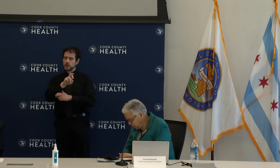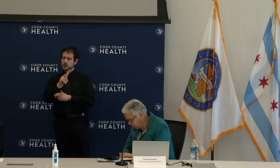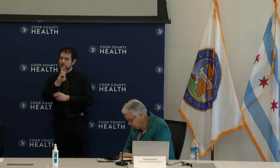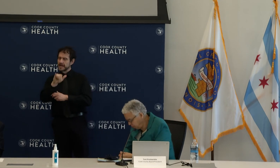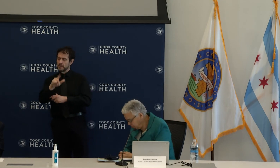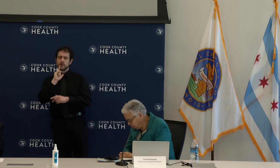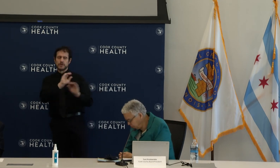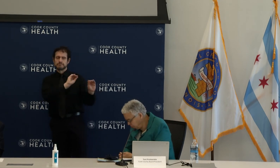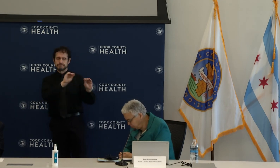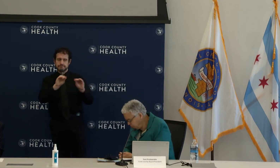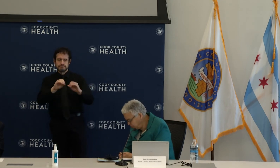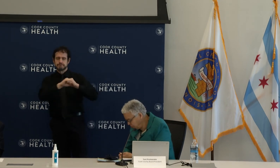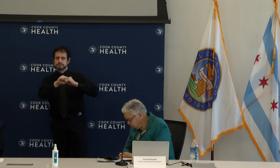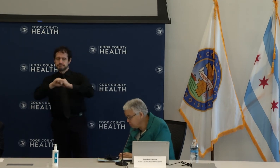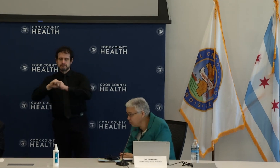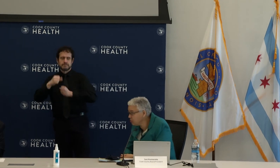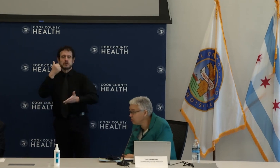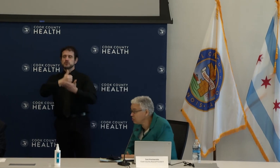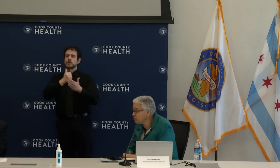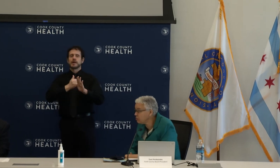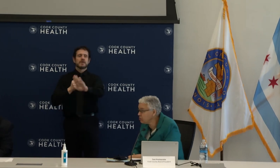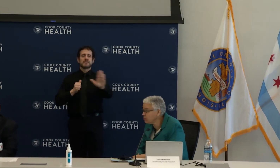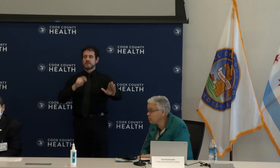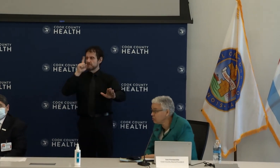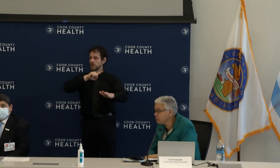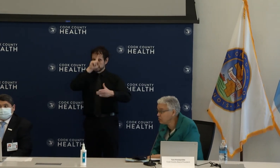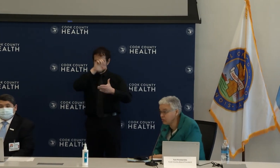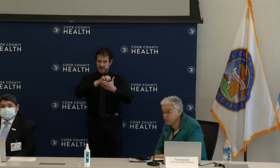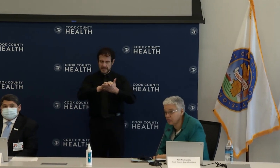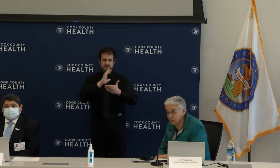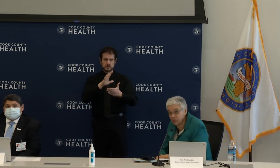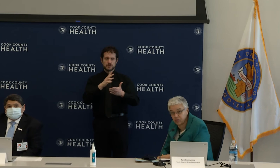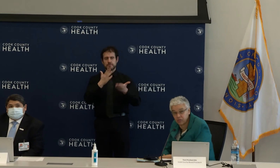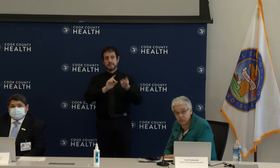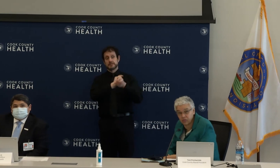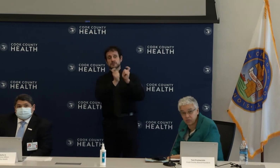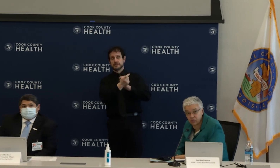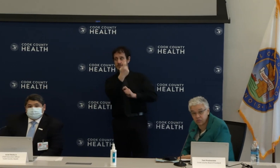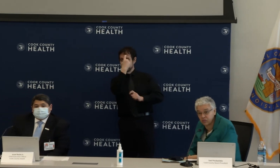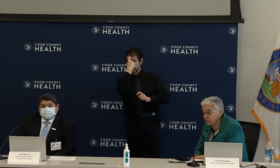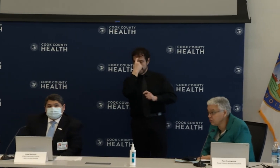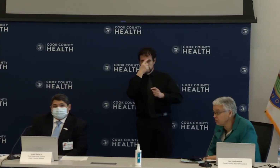dispel some of the misinformation and the myths that are out there regarding the vaccine's efficacy.